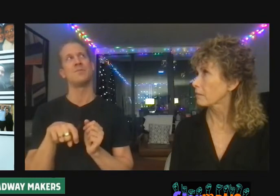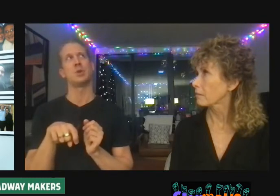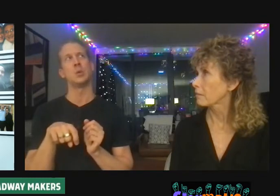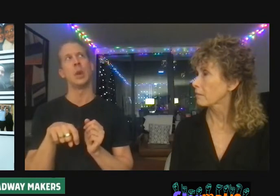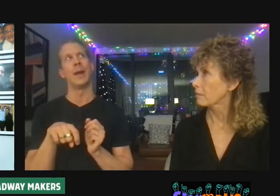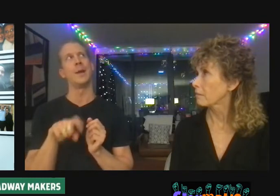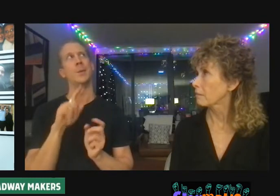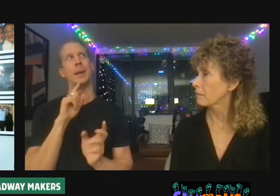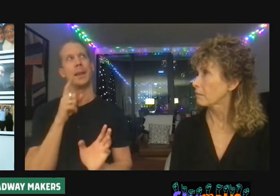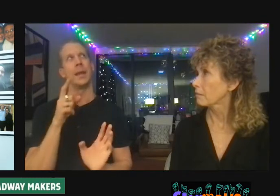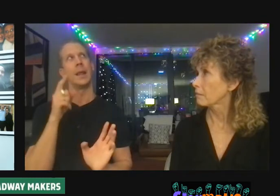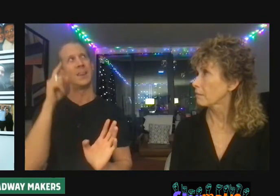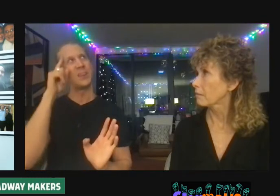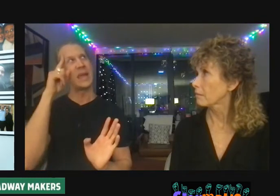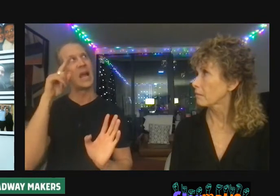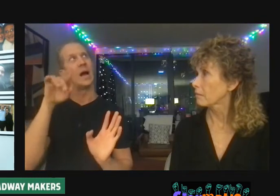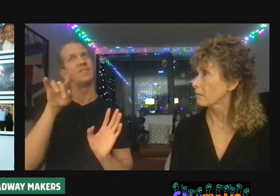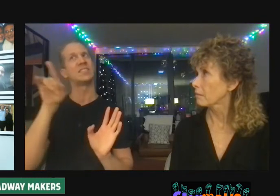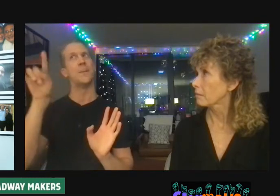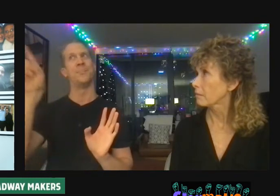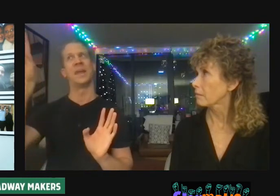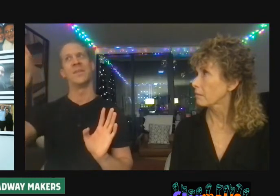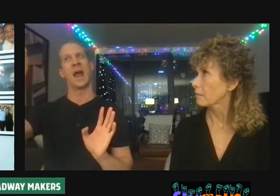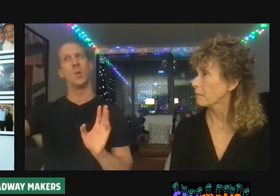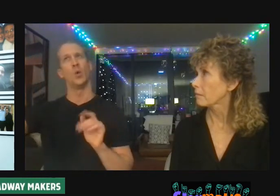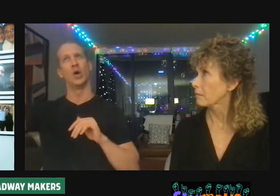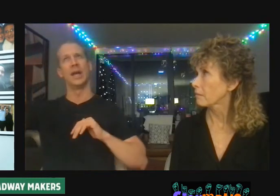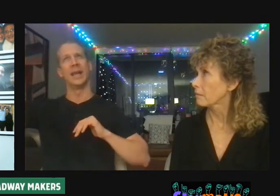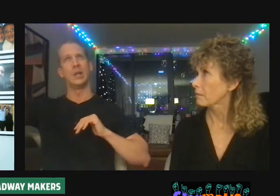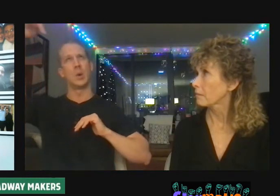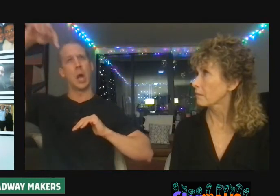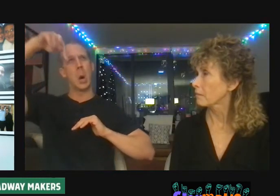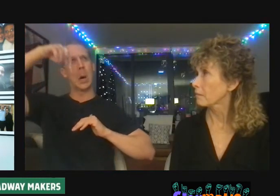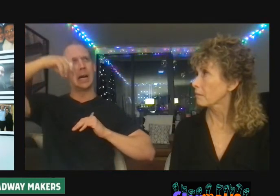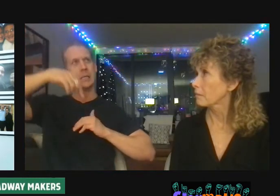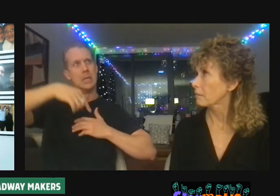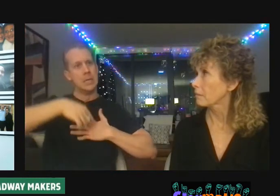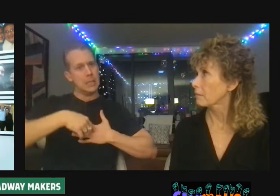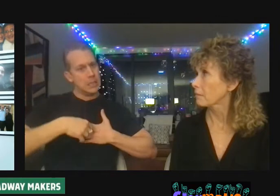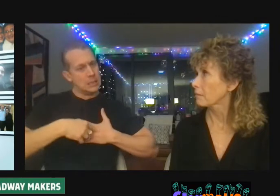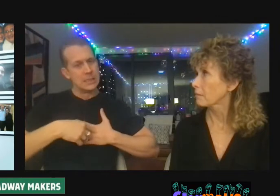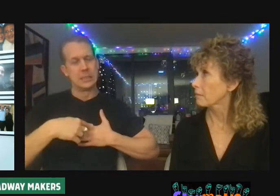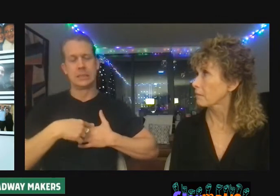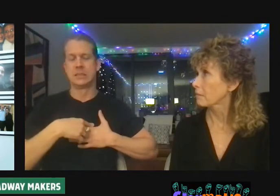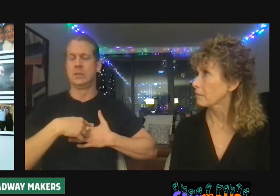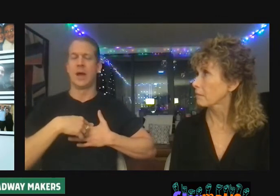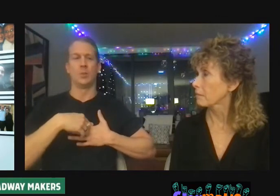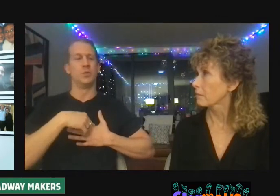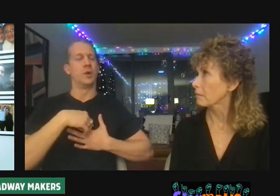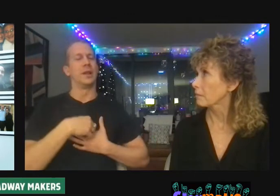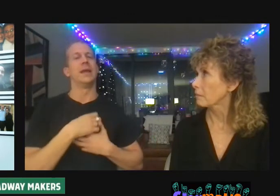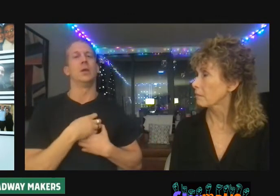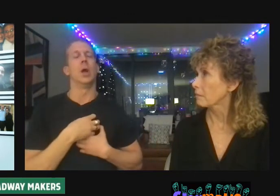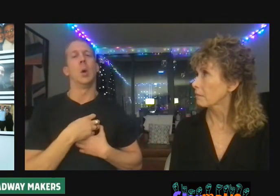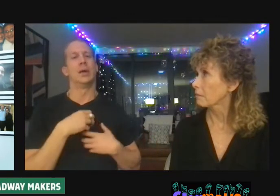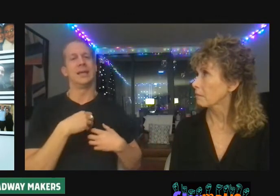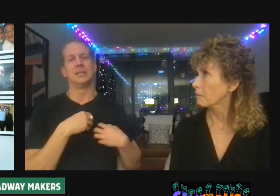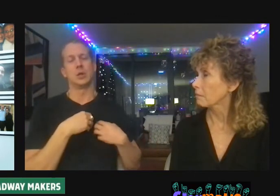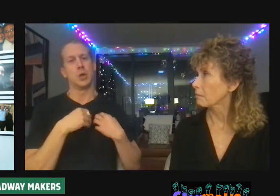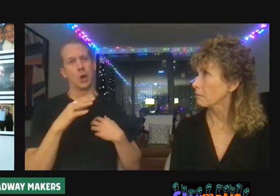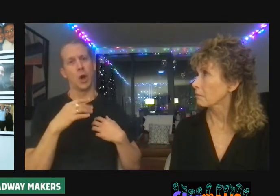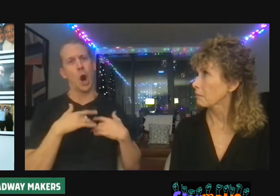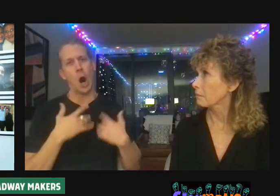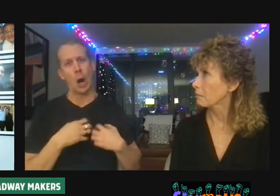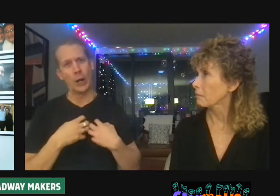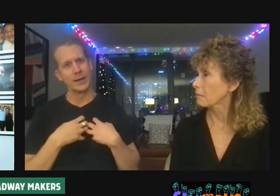just have to like really think of something that would, you know, that would really, you know, get